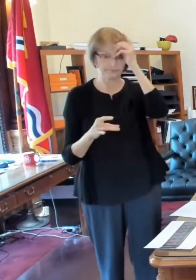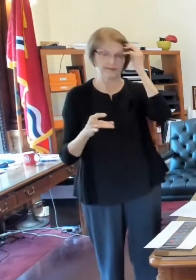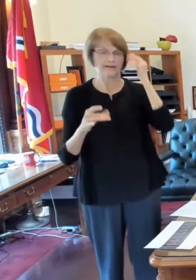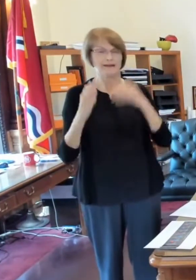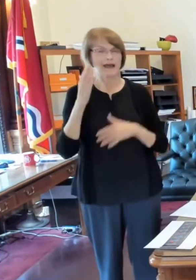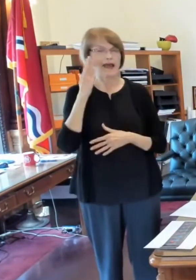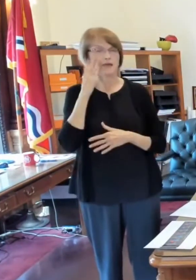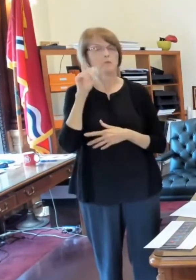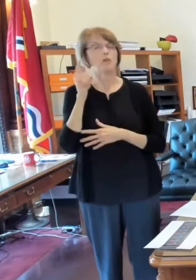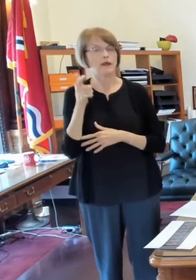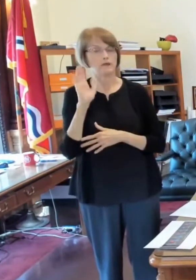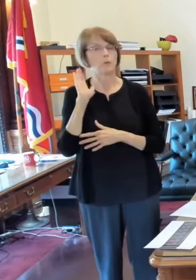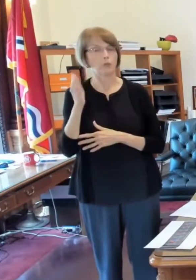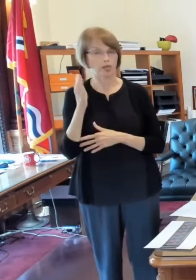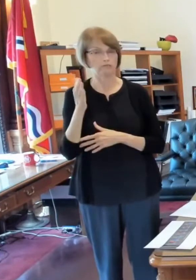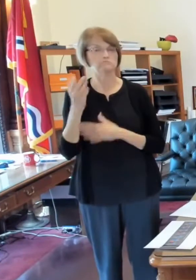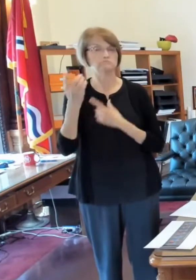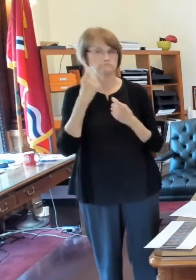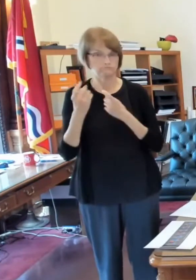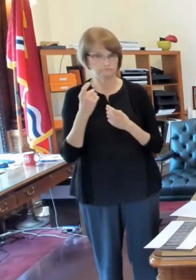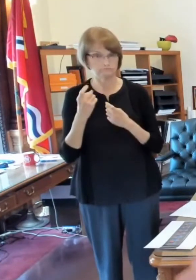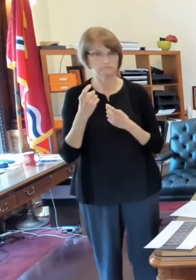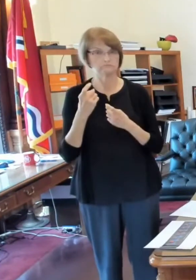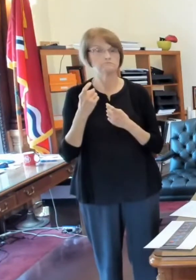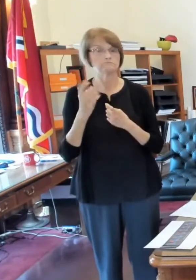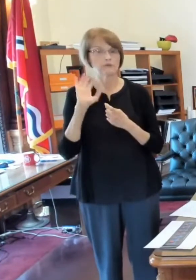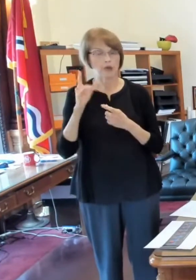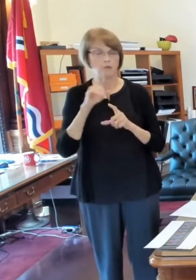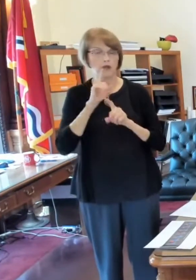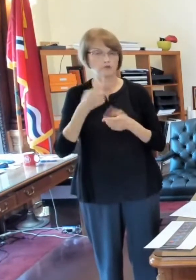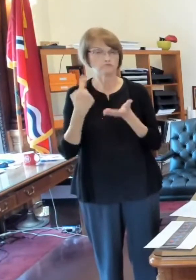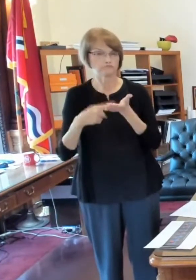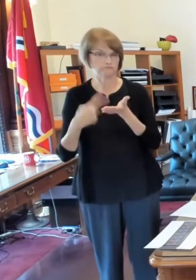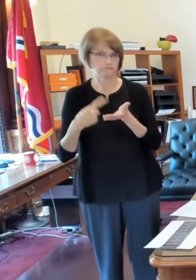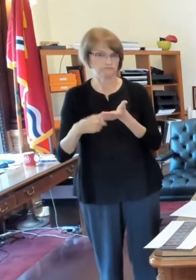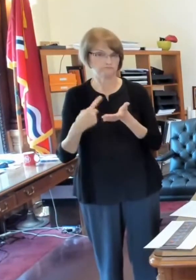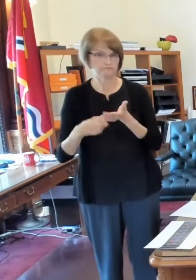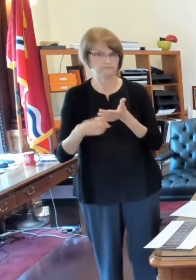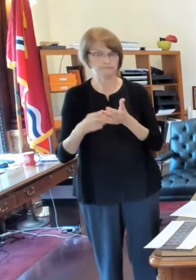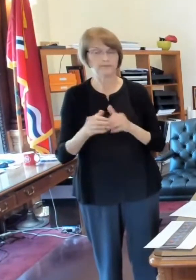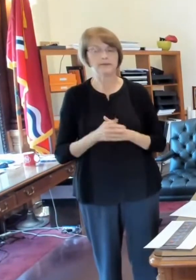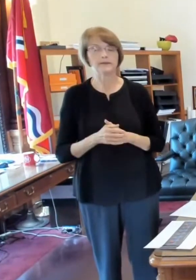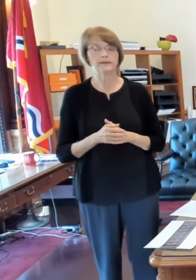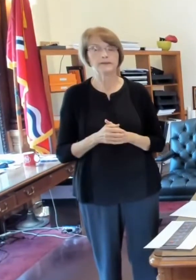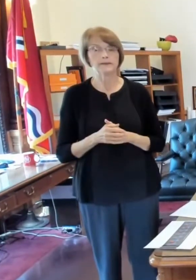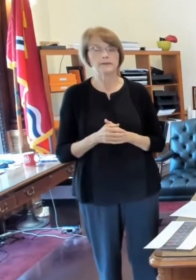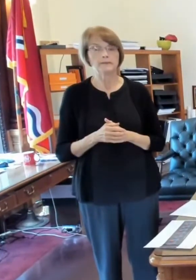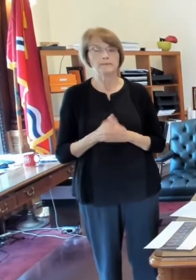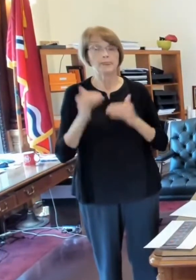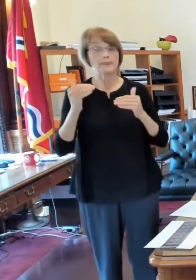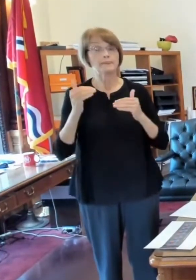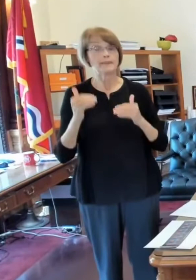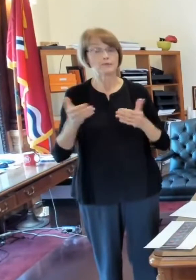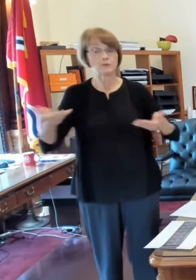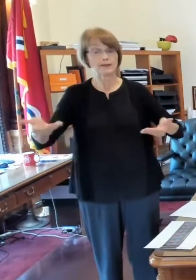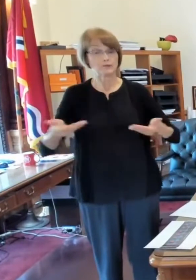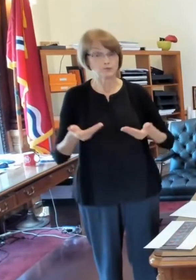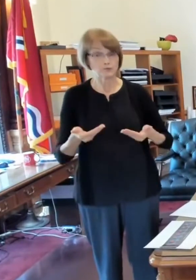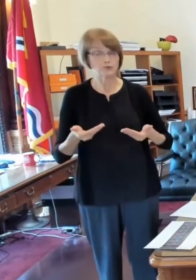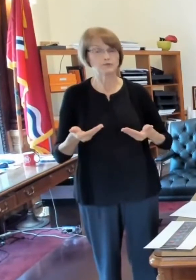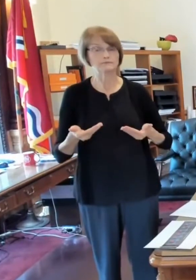questions, and I'll come back and we'll talk about those after I introduce to